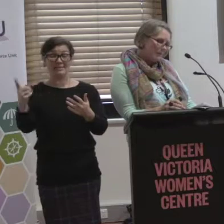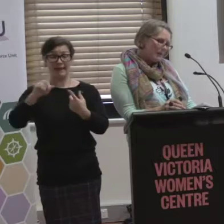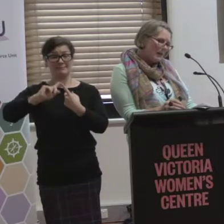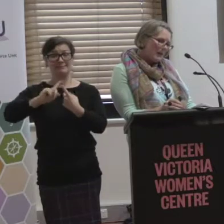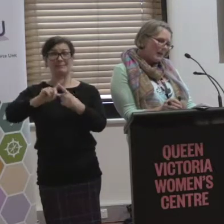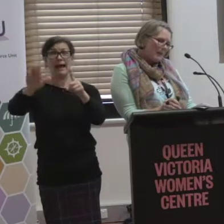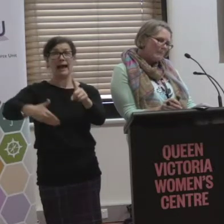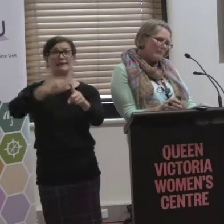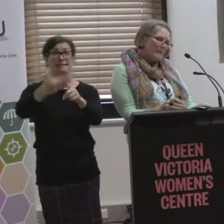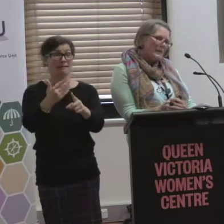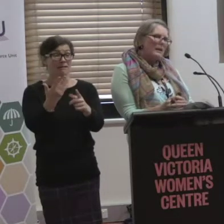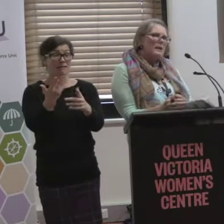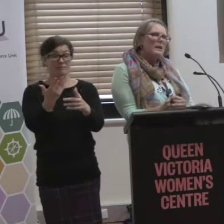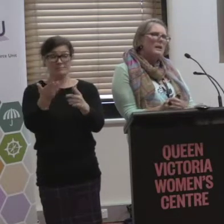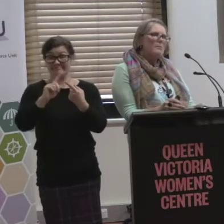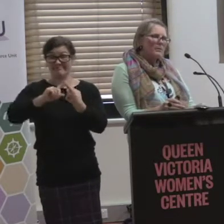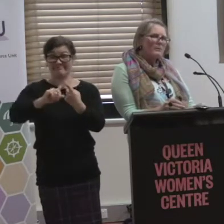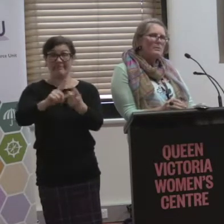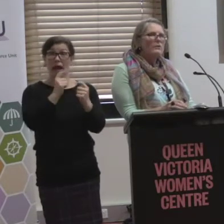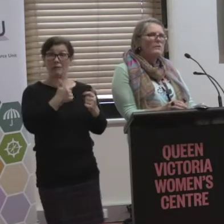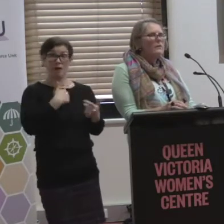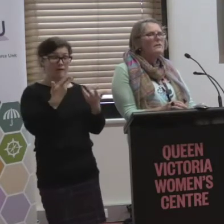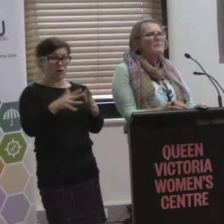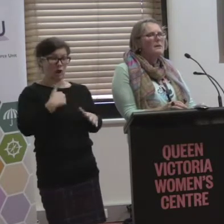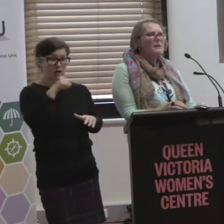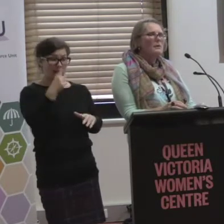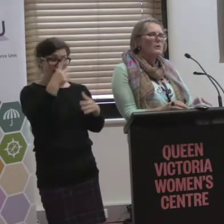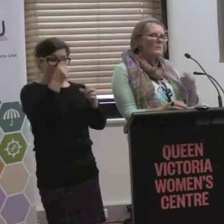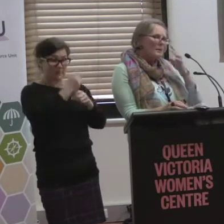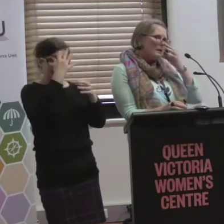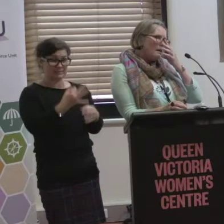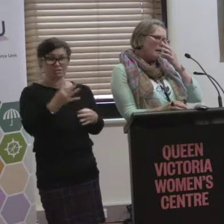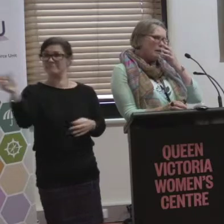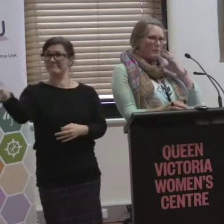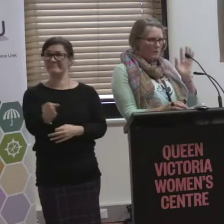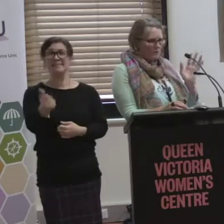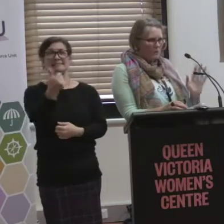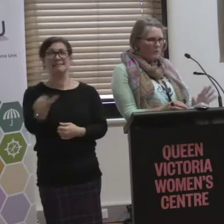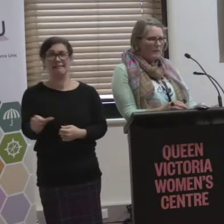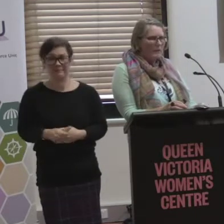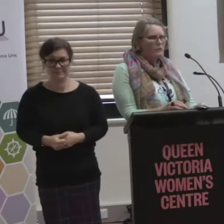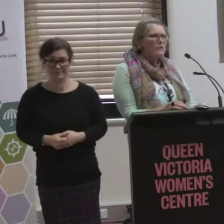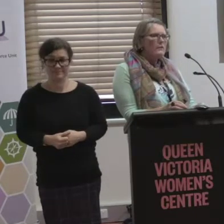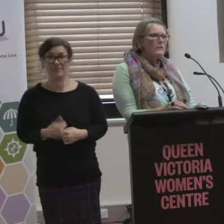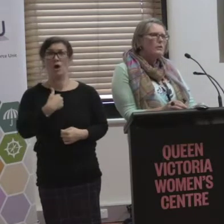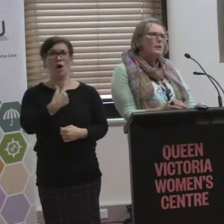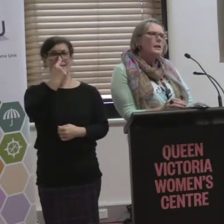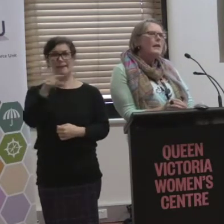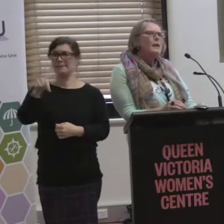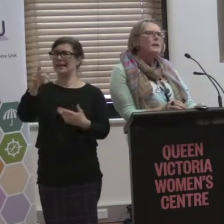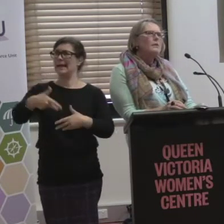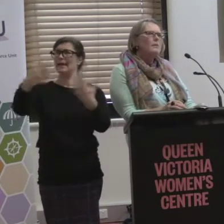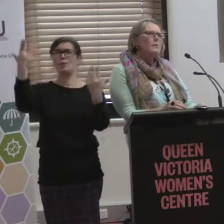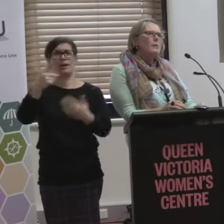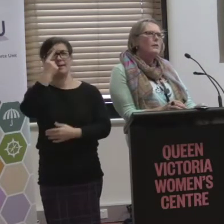capacity. Now, a principal, so the person that's making the appointment, can appoint whoever they choose, the attorney,